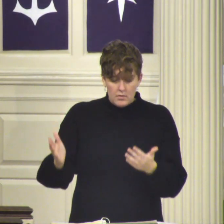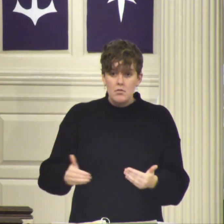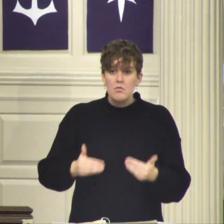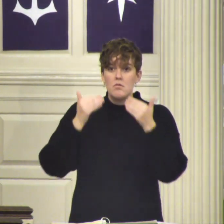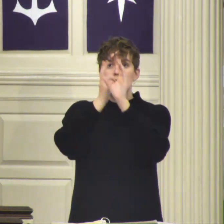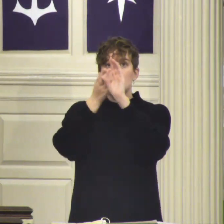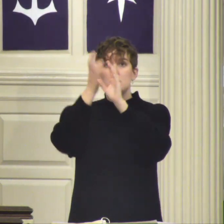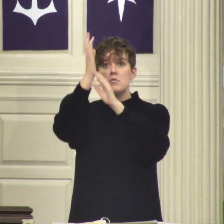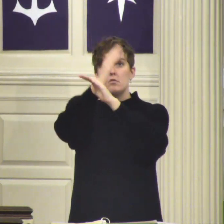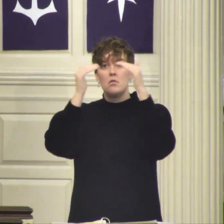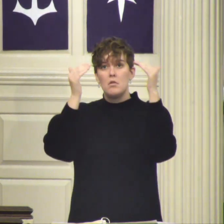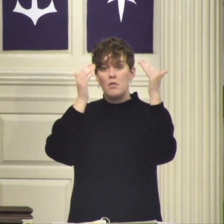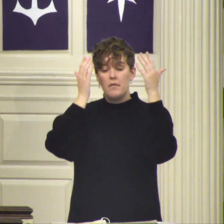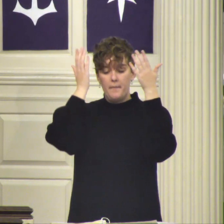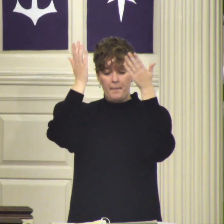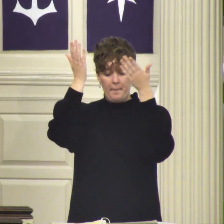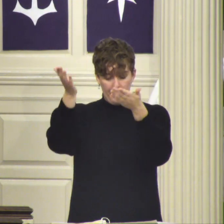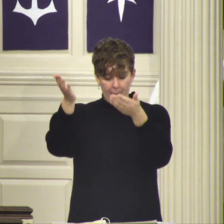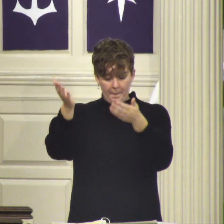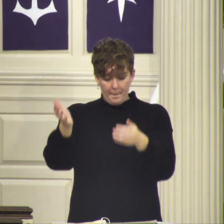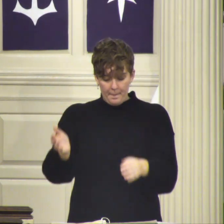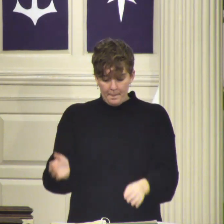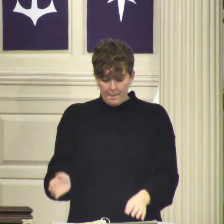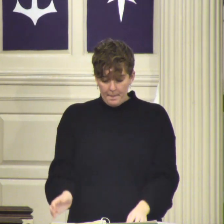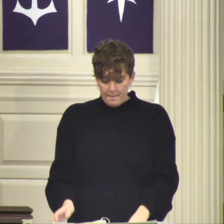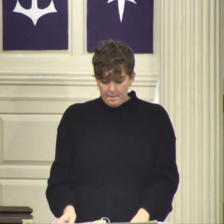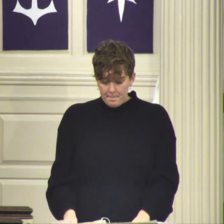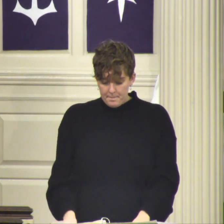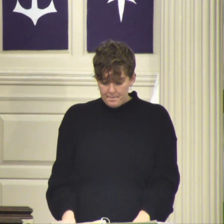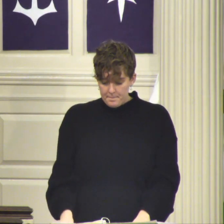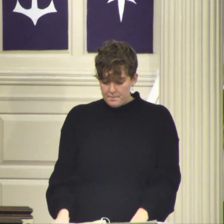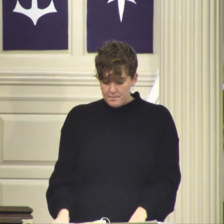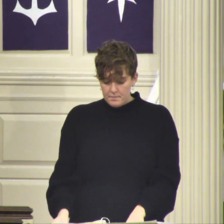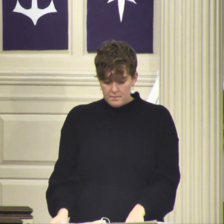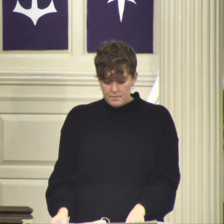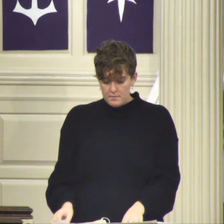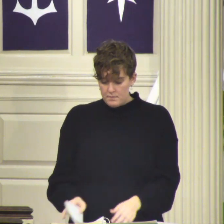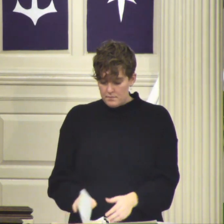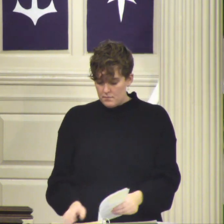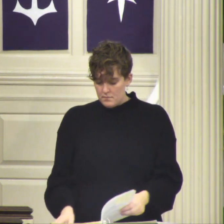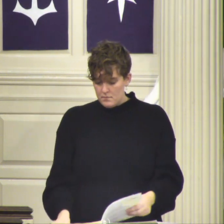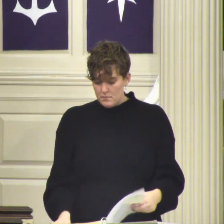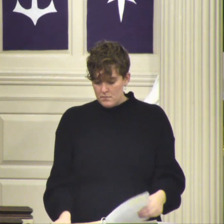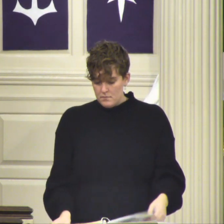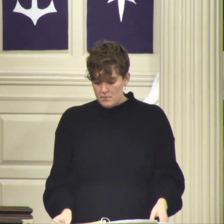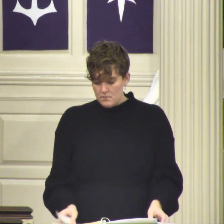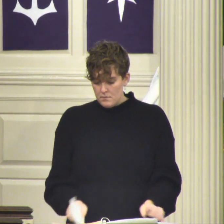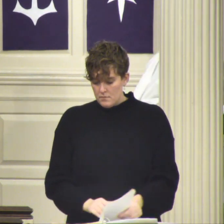to thy glorious throne.